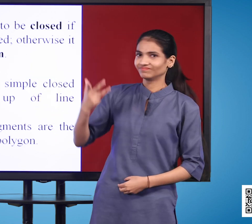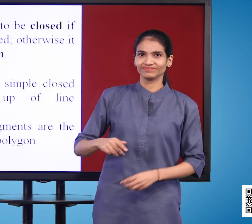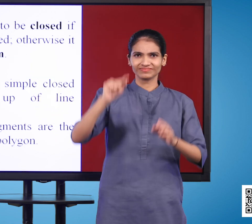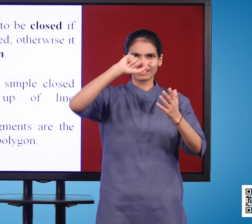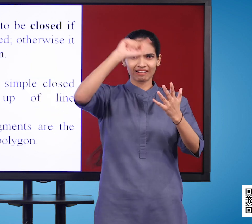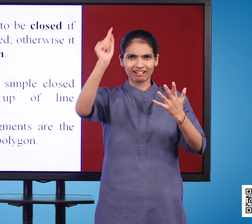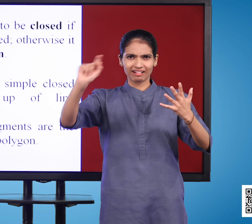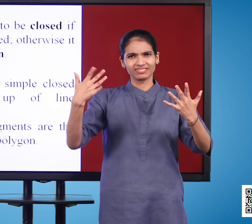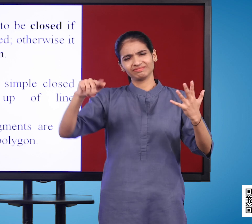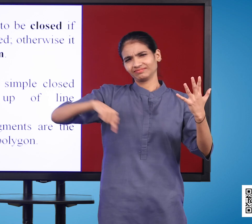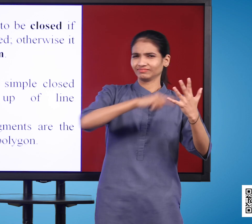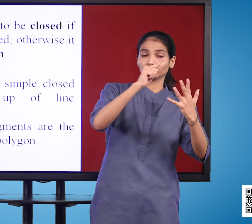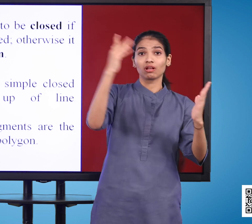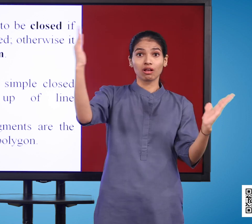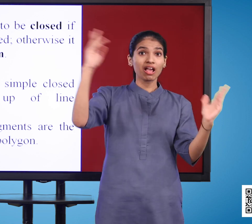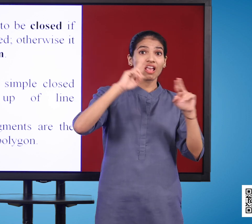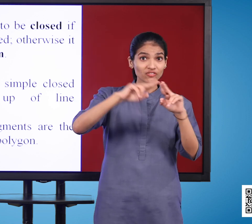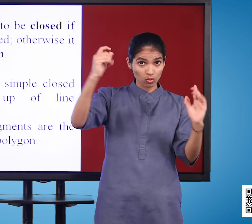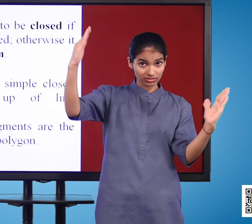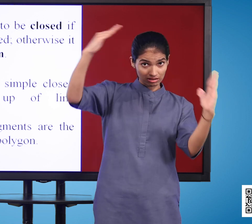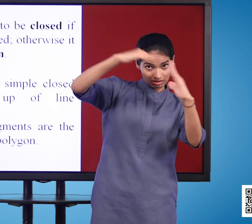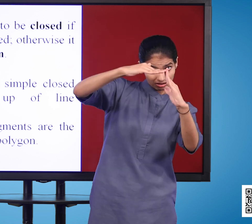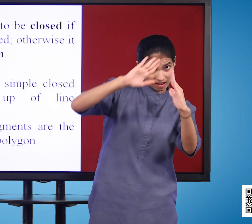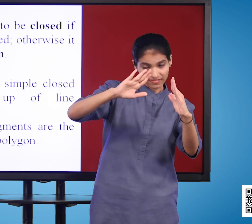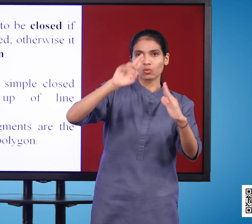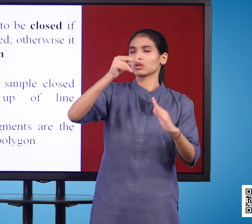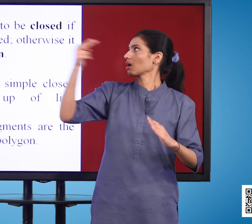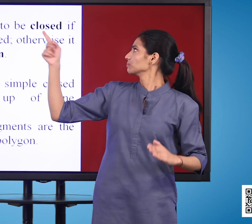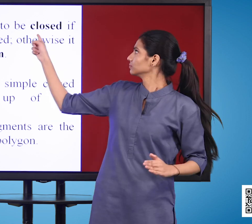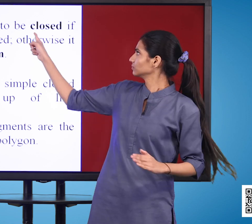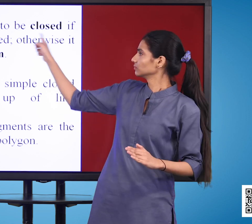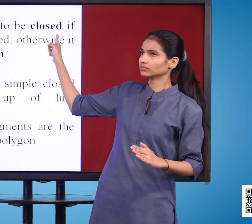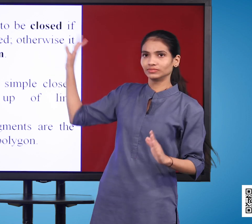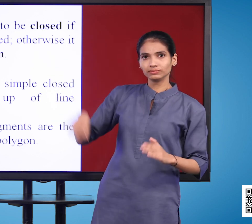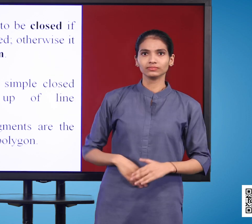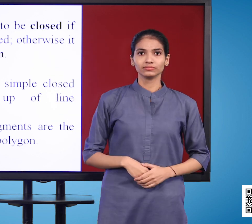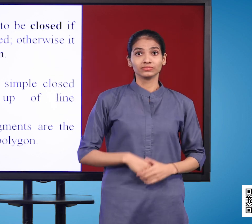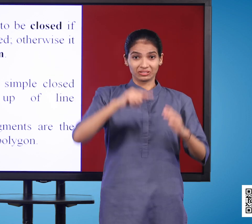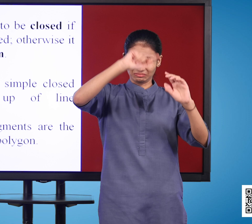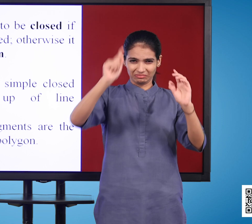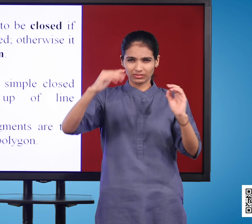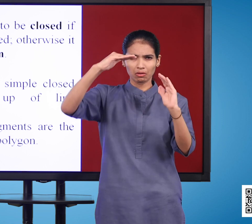A curve is said to be closed if its ends are joined, otherwise it is said to be open.